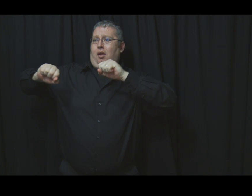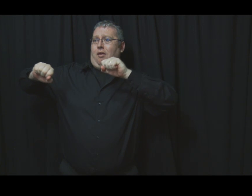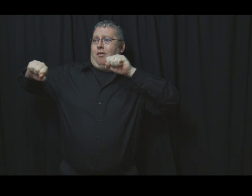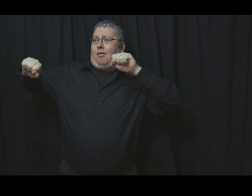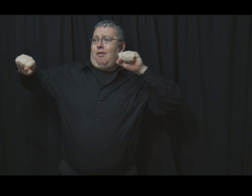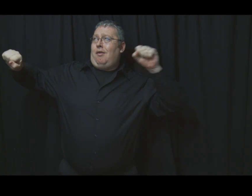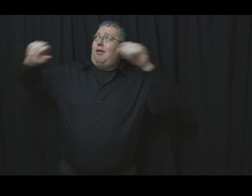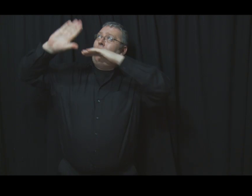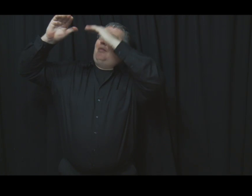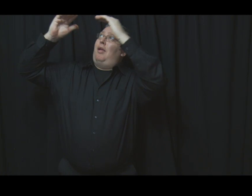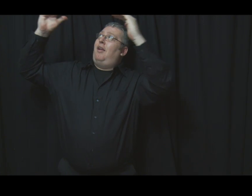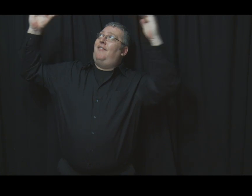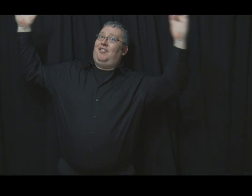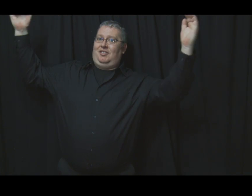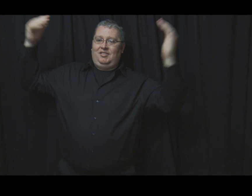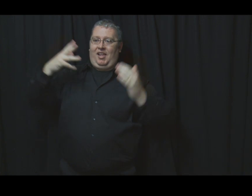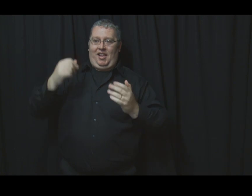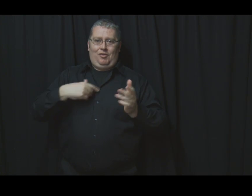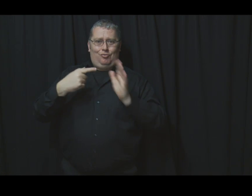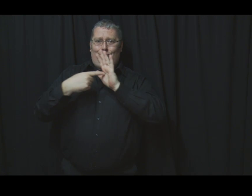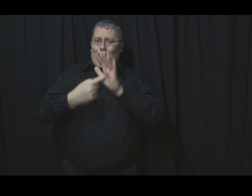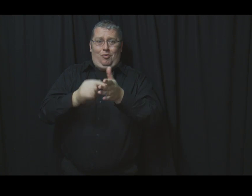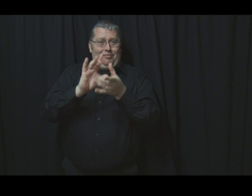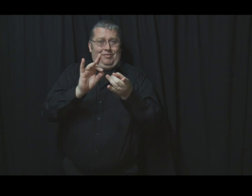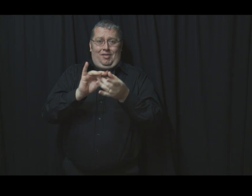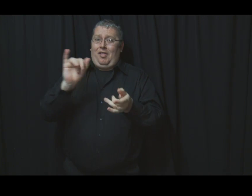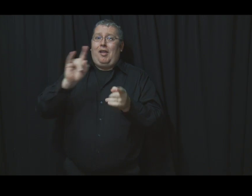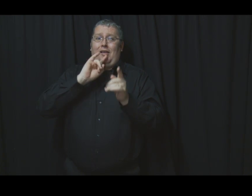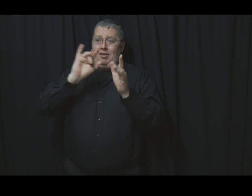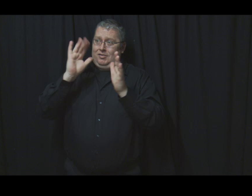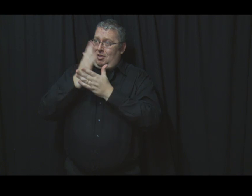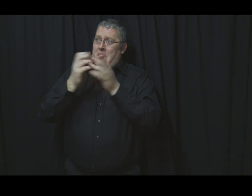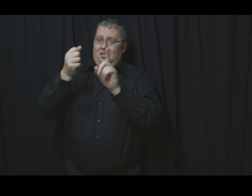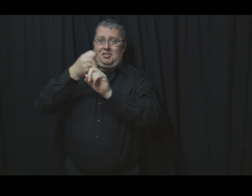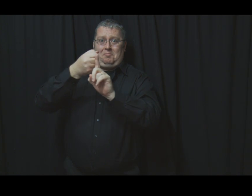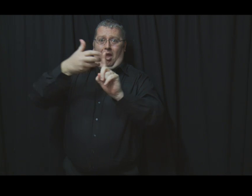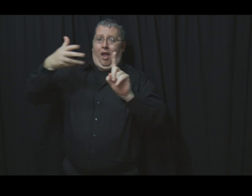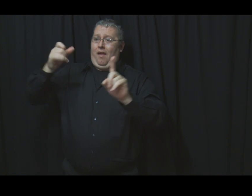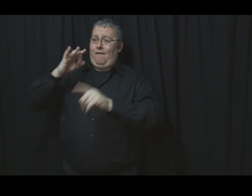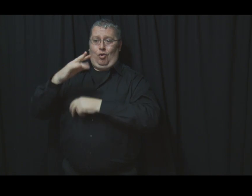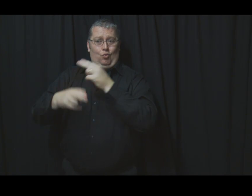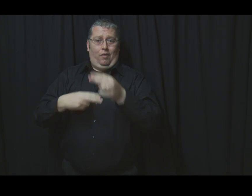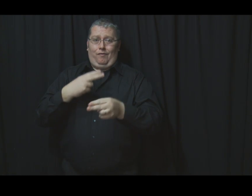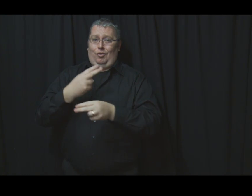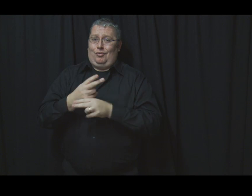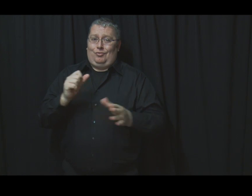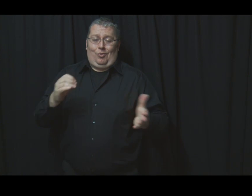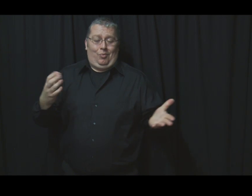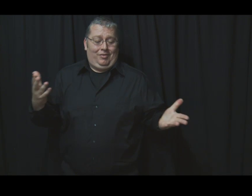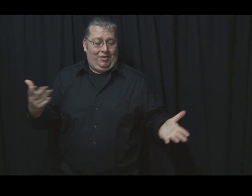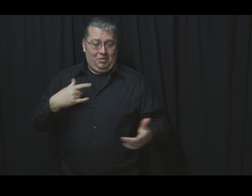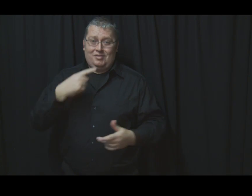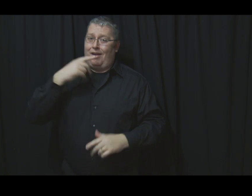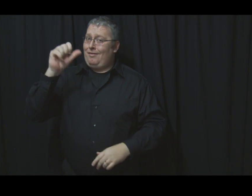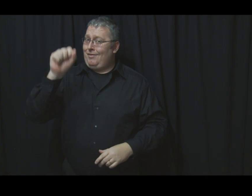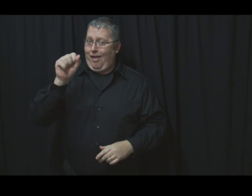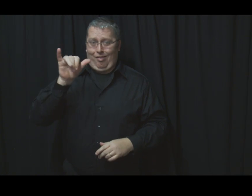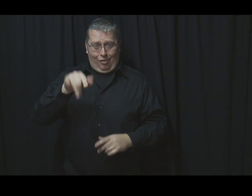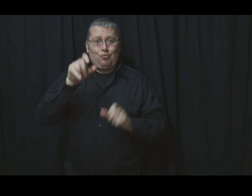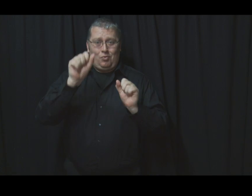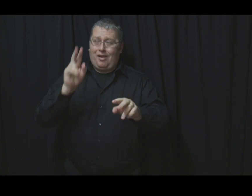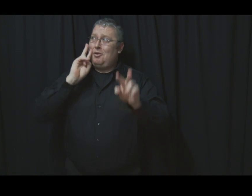heavens and seems to indicate that there is an expansion of the universe. And so we would say, yeah, that you can